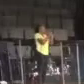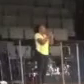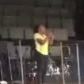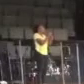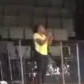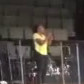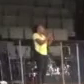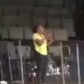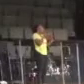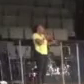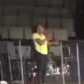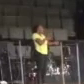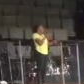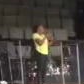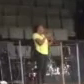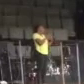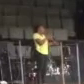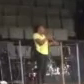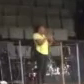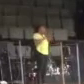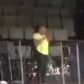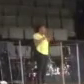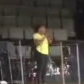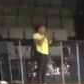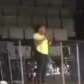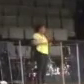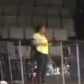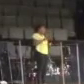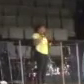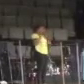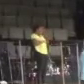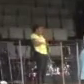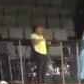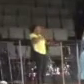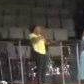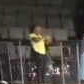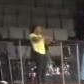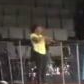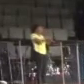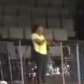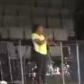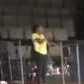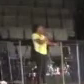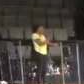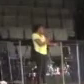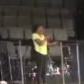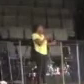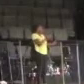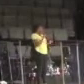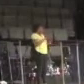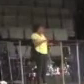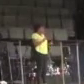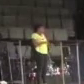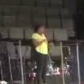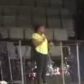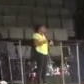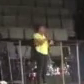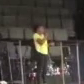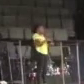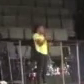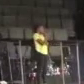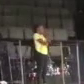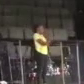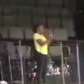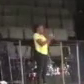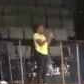accept Christ in my life, I'm able to walk in the same authority and ability to cast a demon out as Jesus did.